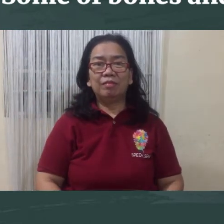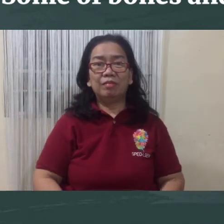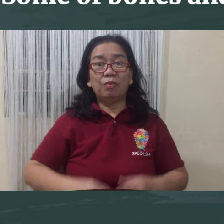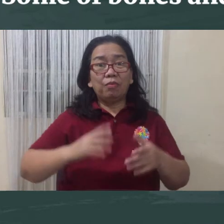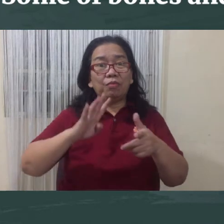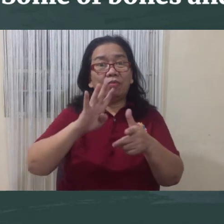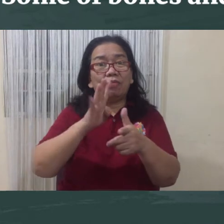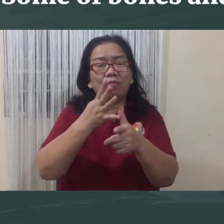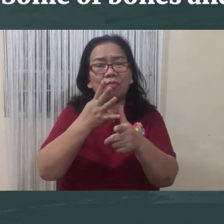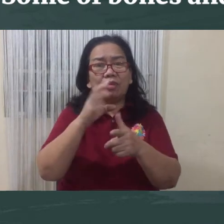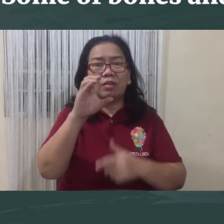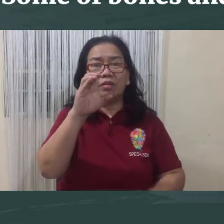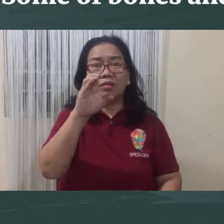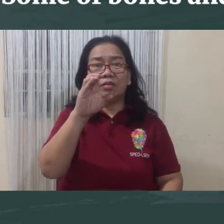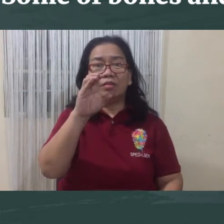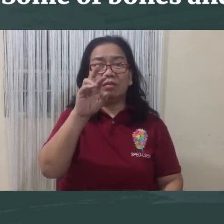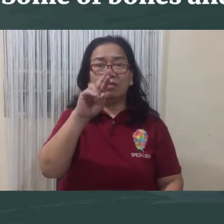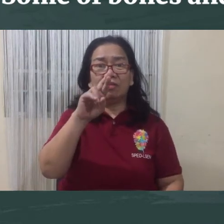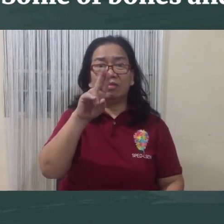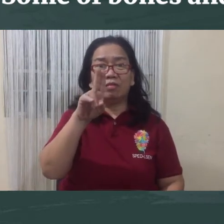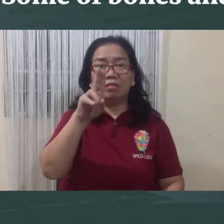Fourth, cramps.